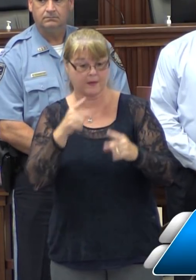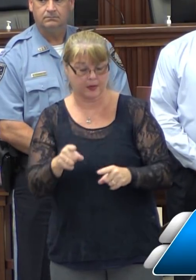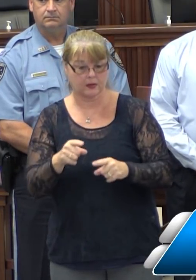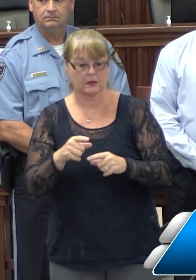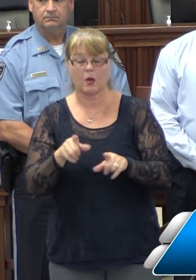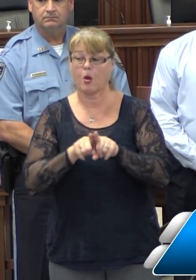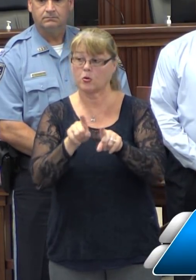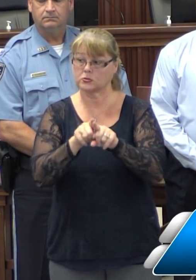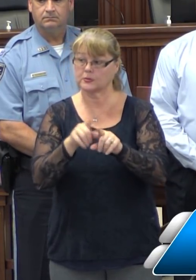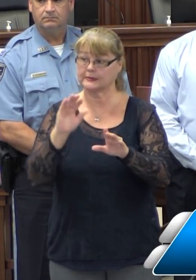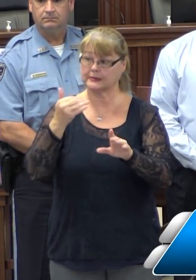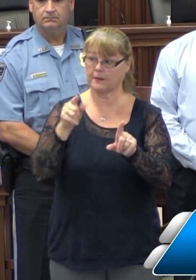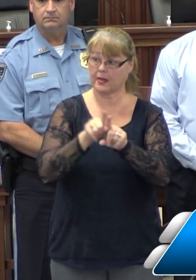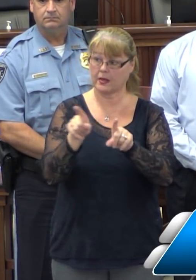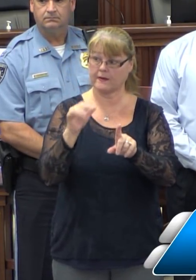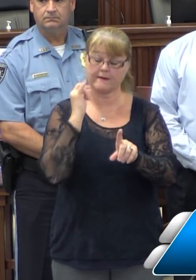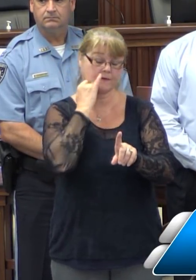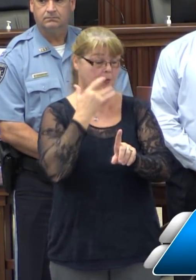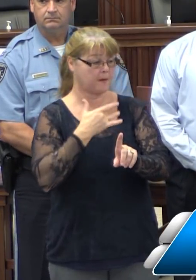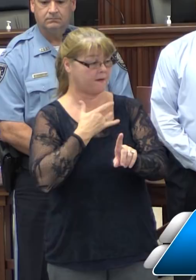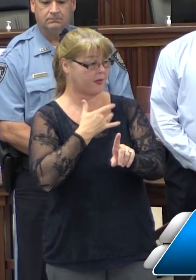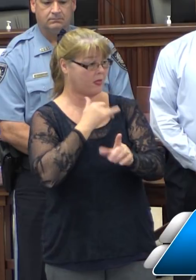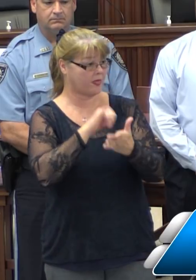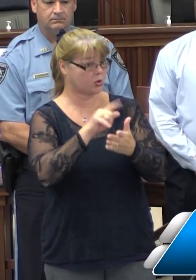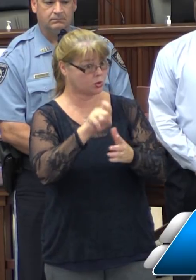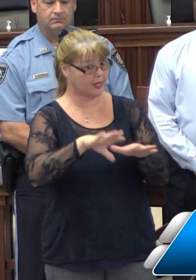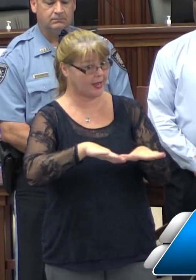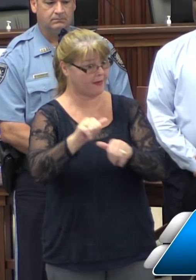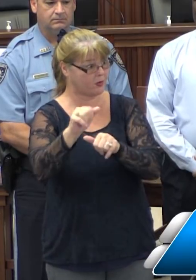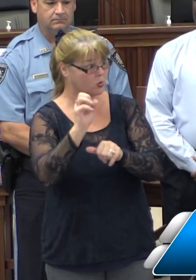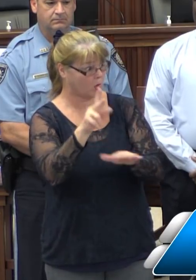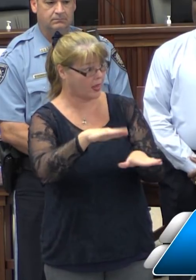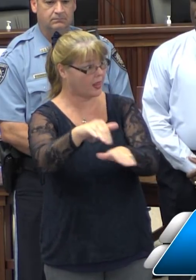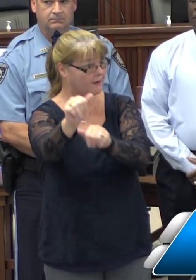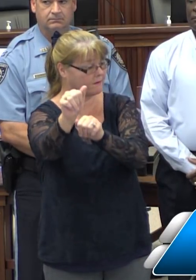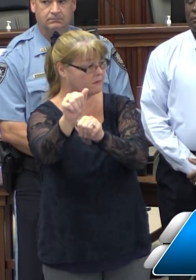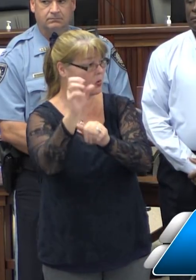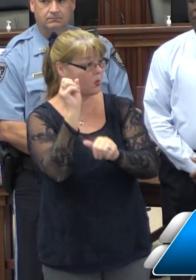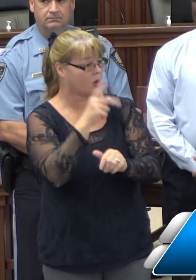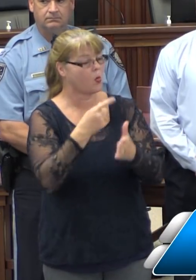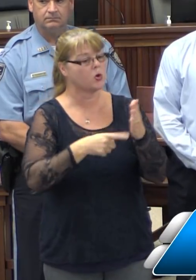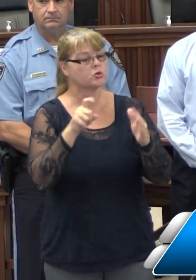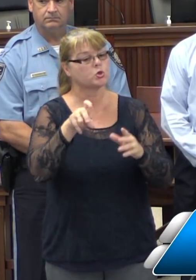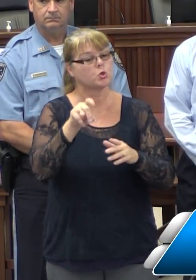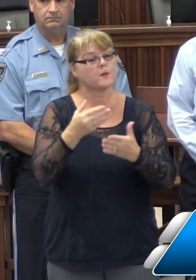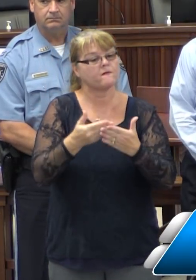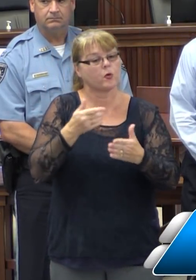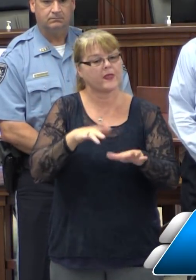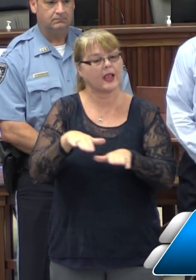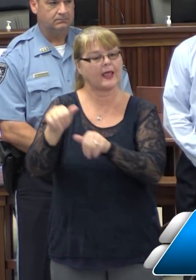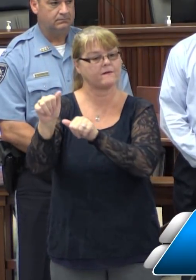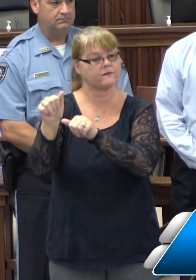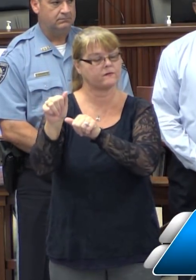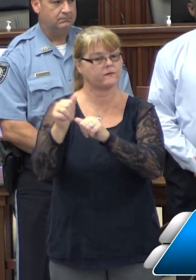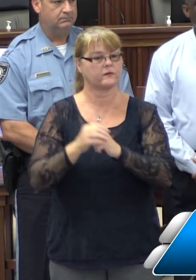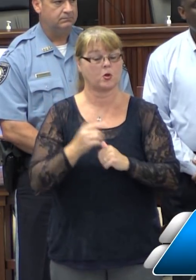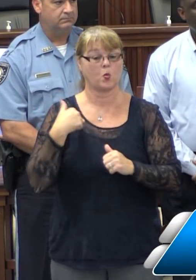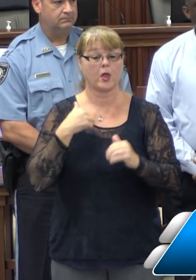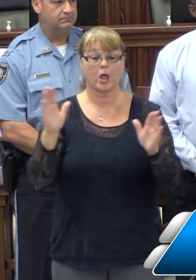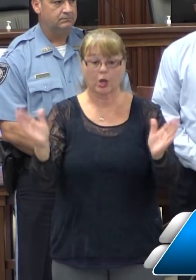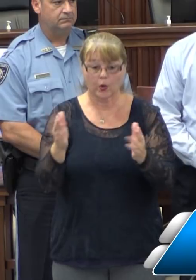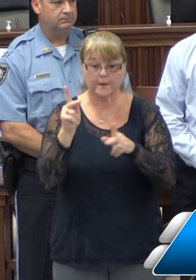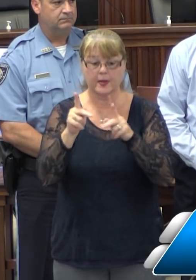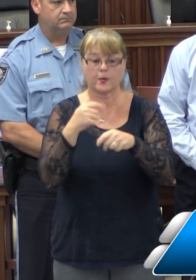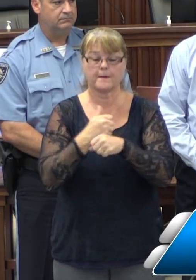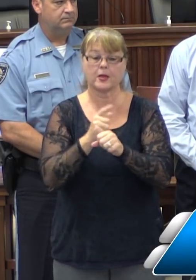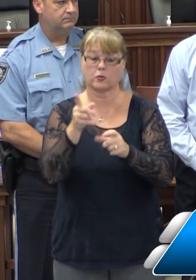you were saying that if people feel that they should go, it's okay to go. What should they do before they leave? Yeah, we encourage people